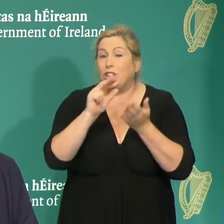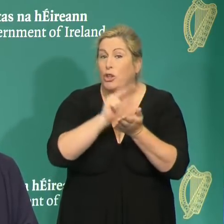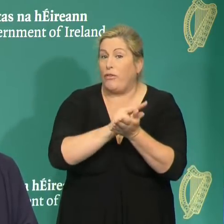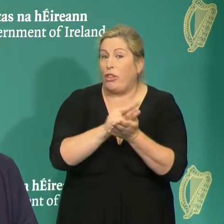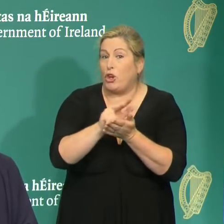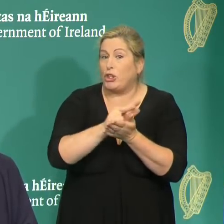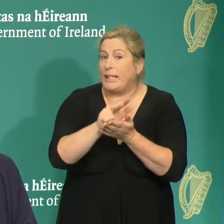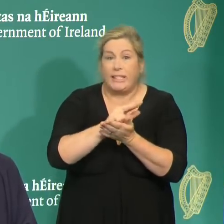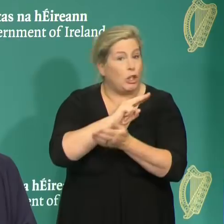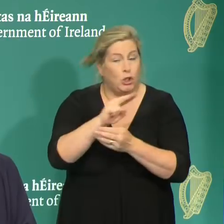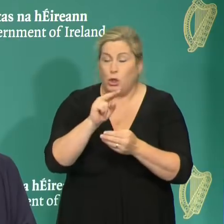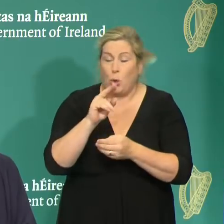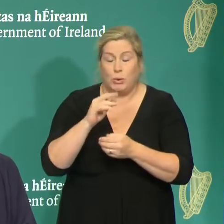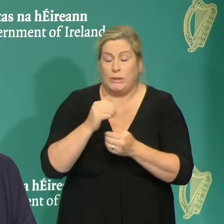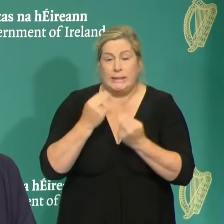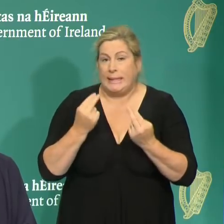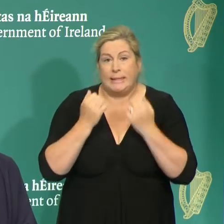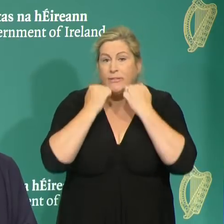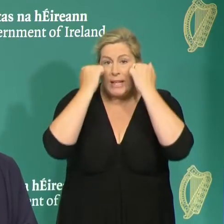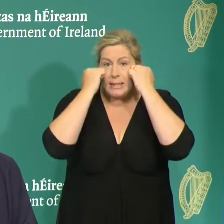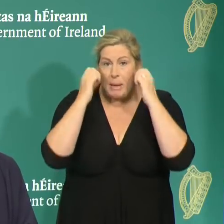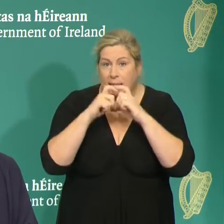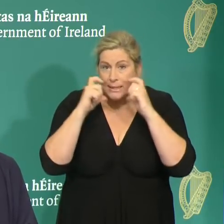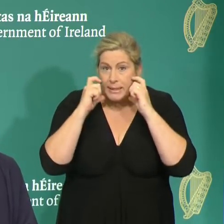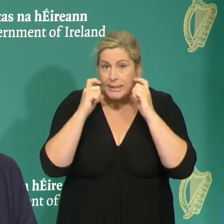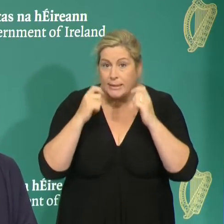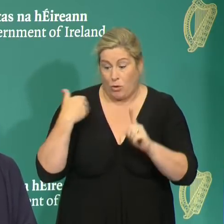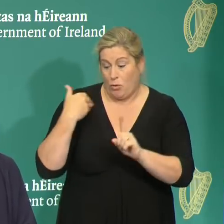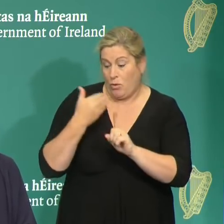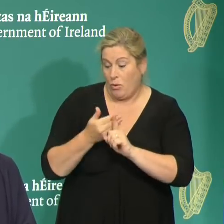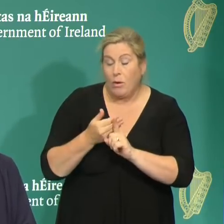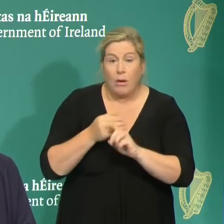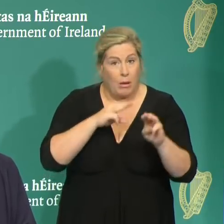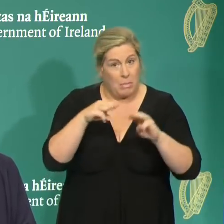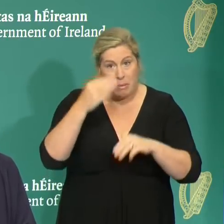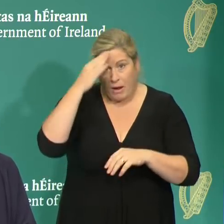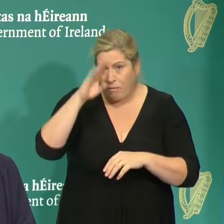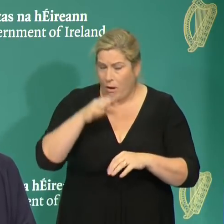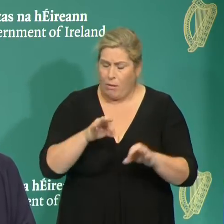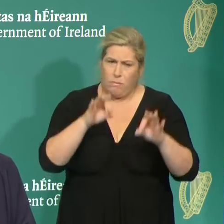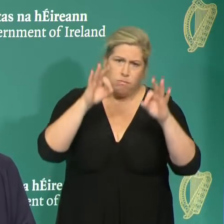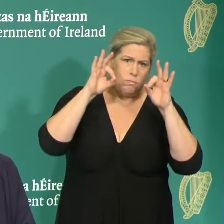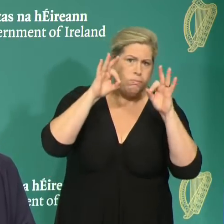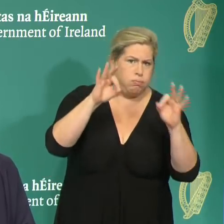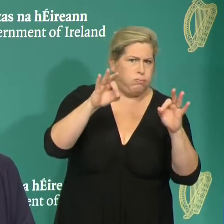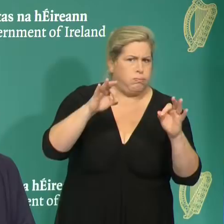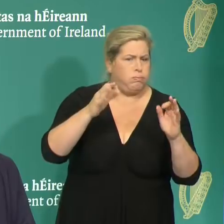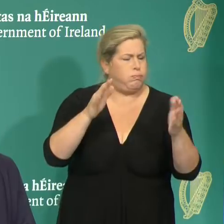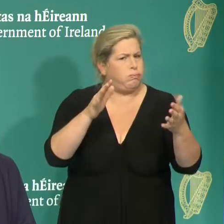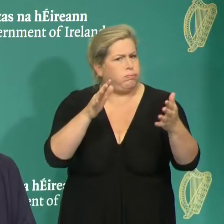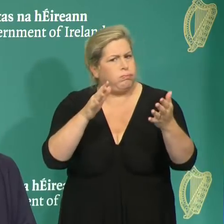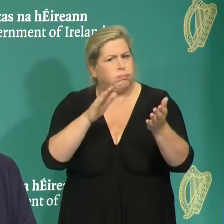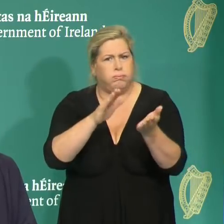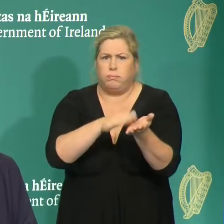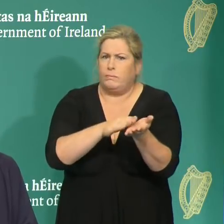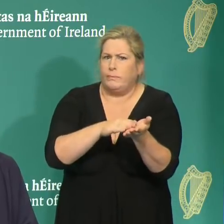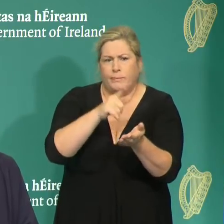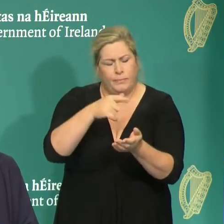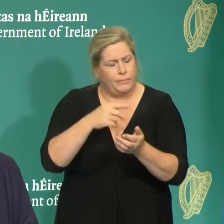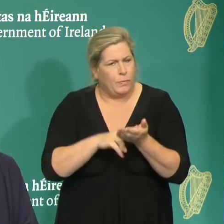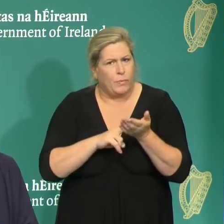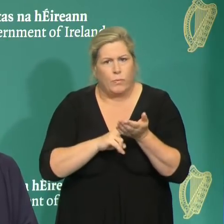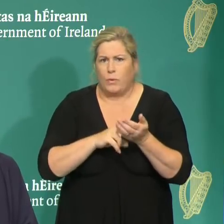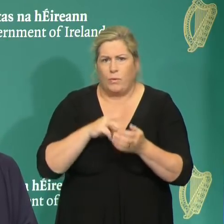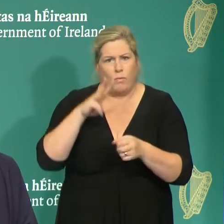have shown great compliance with these regulations and a profound commitment to protecting themselves and the people around them.